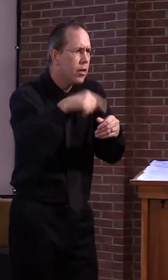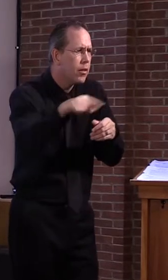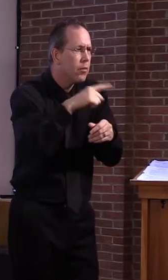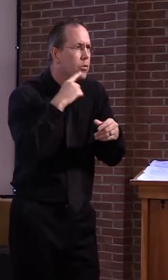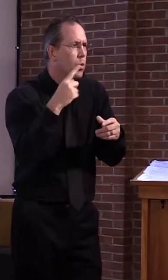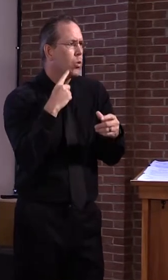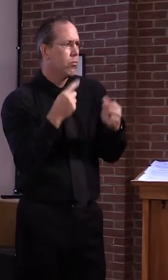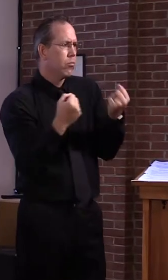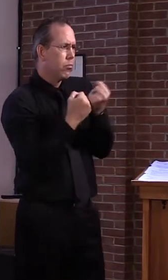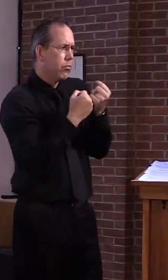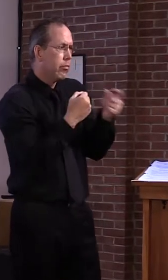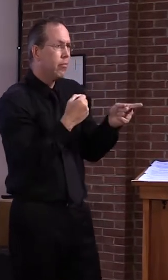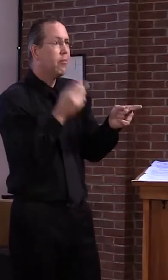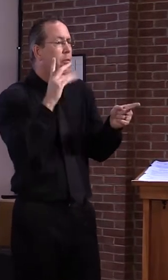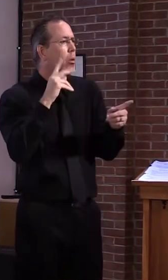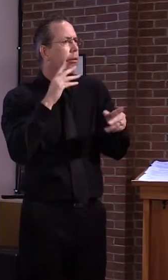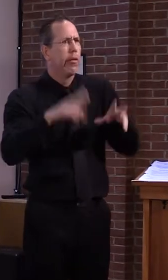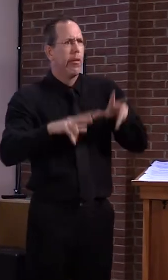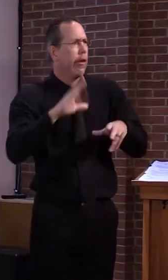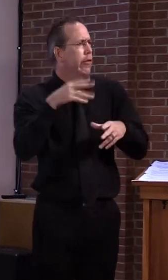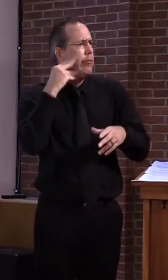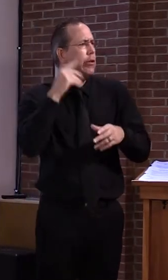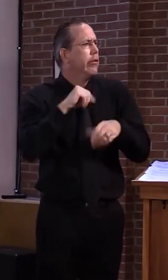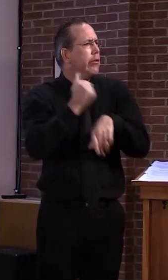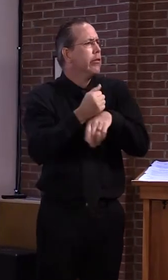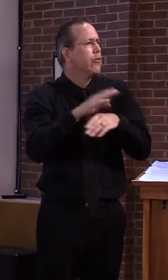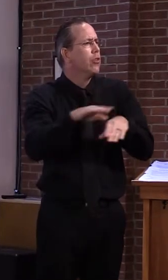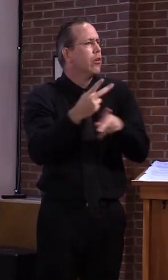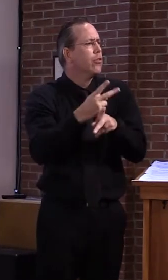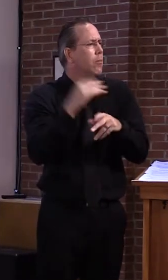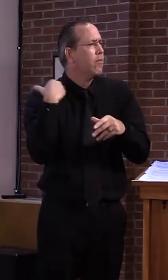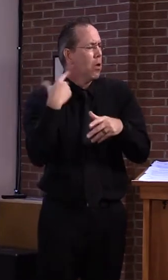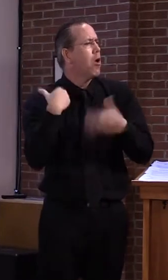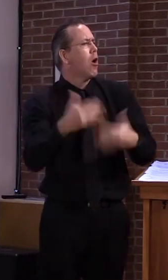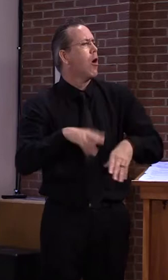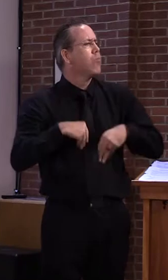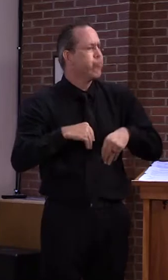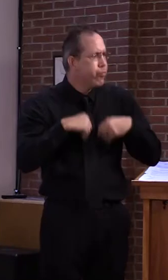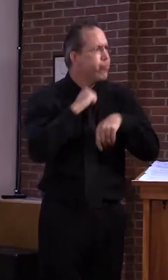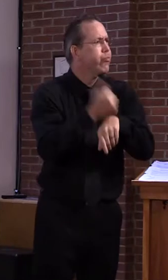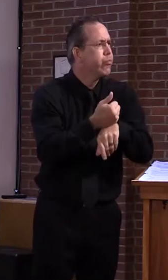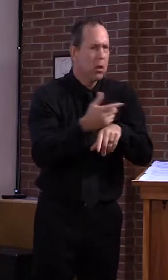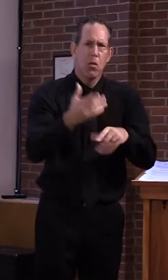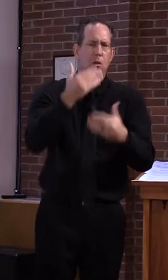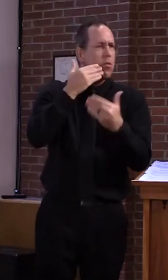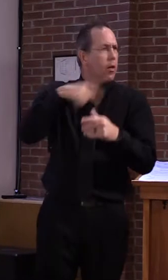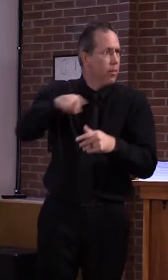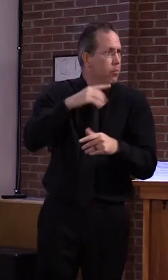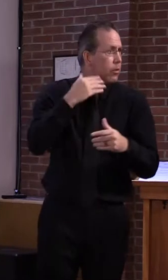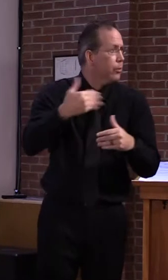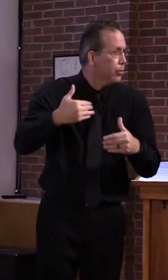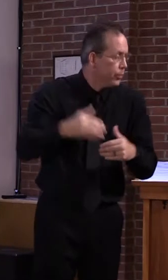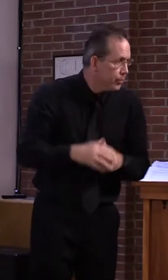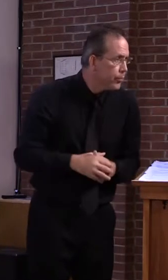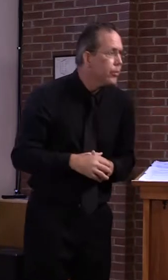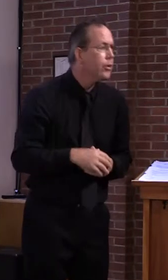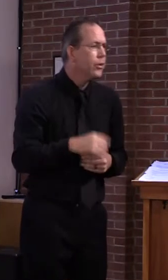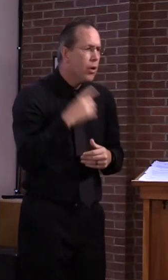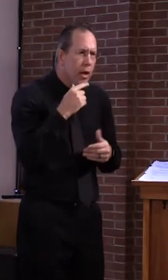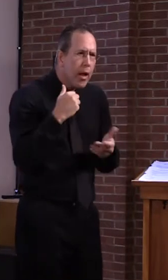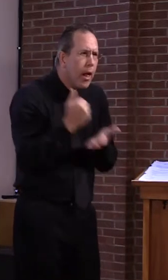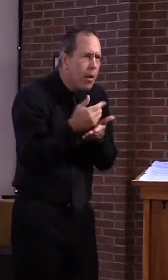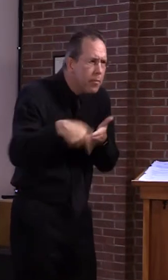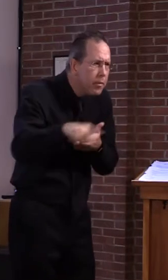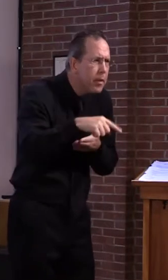before, have really come together thinking creatively about what their